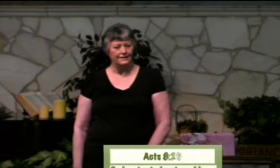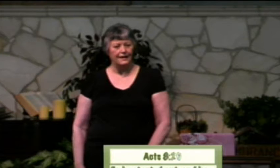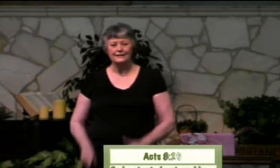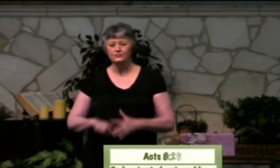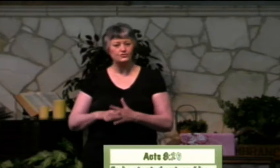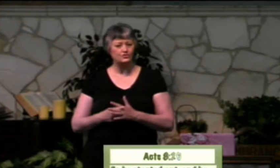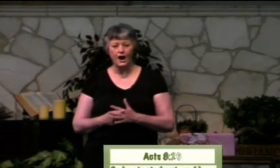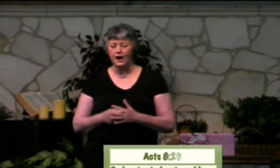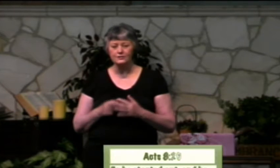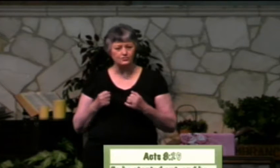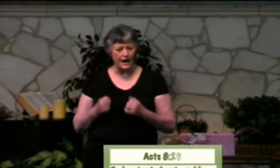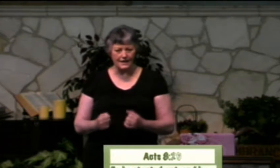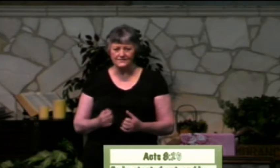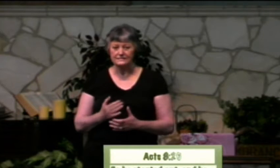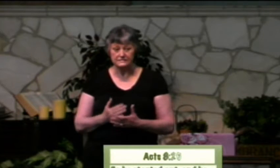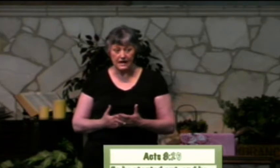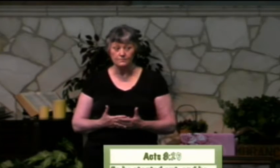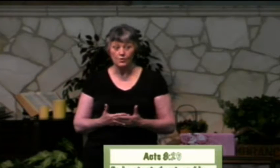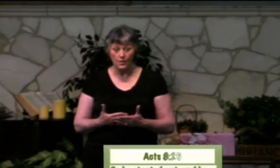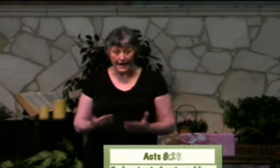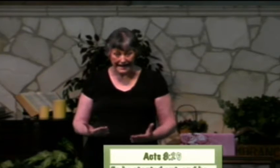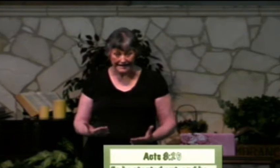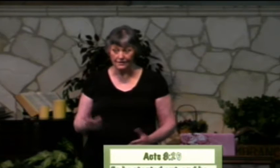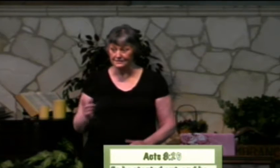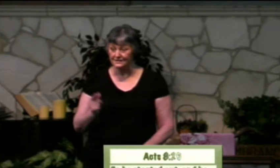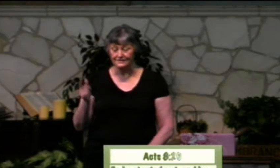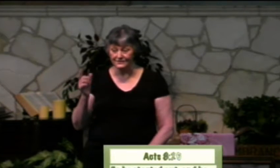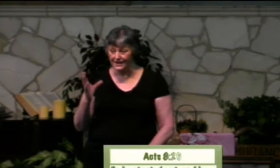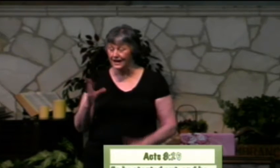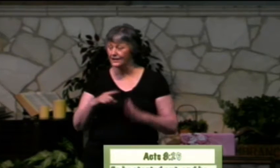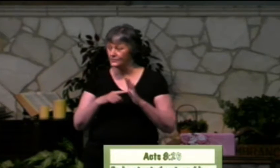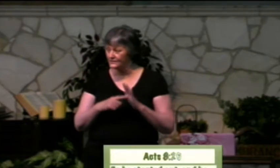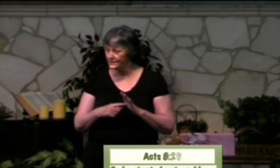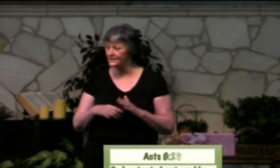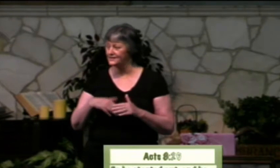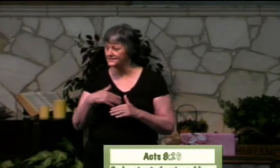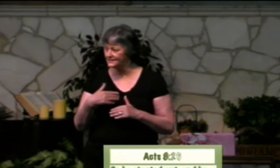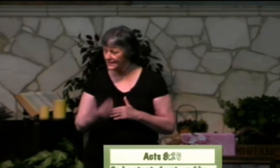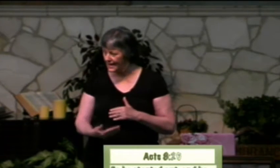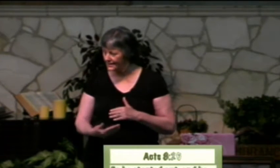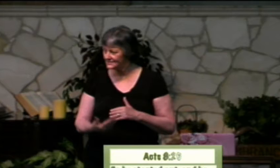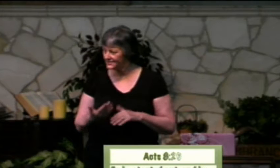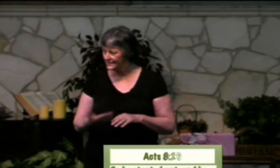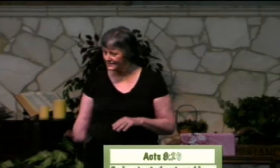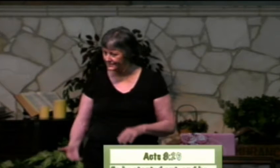And you start driving somewhere until God reveals the next thing.